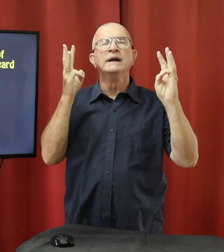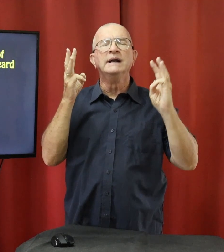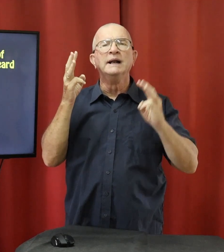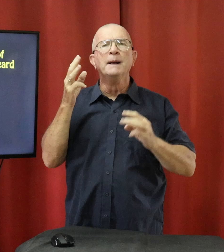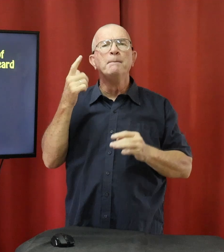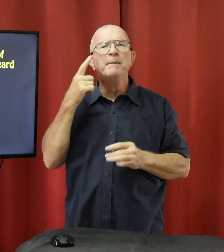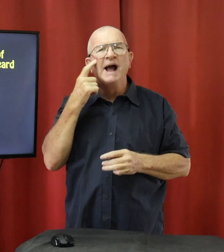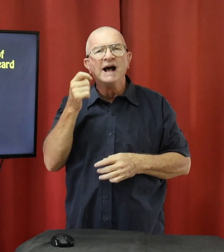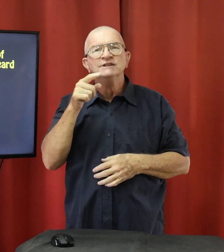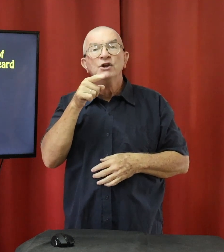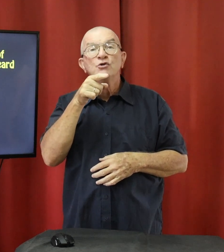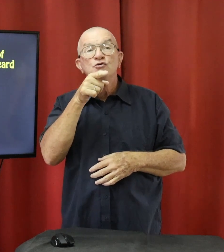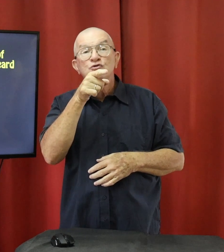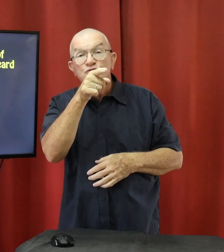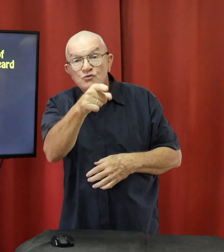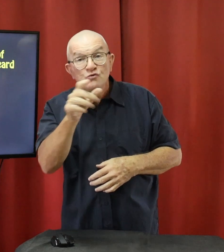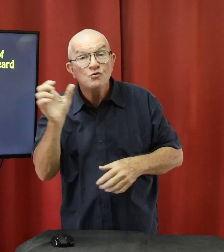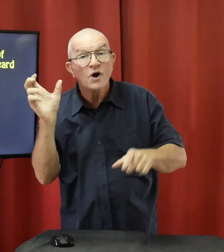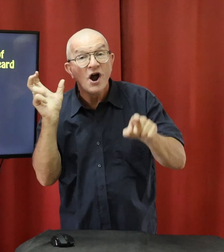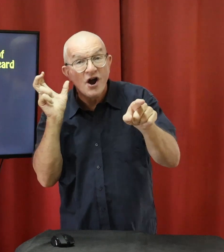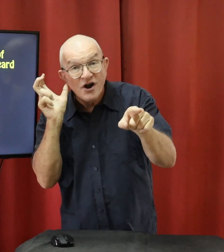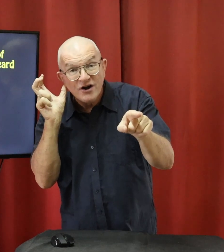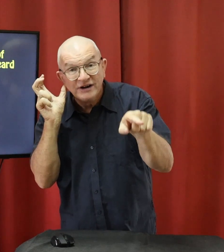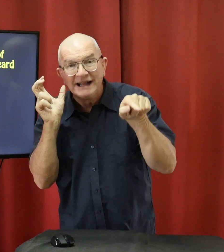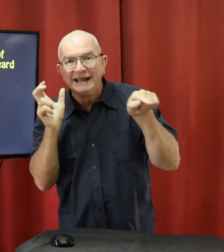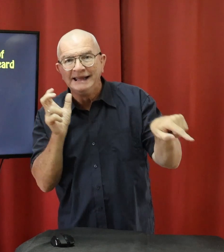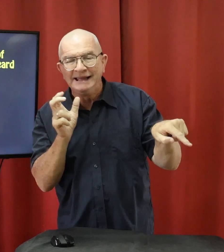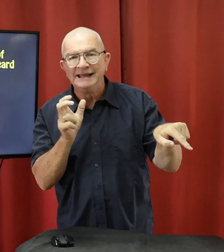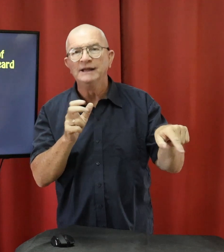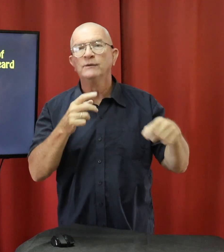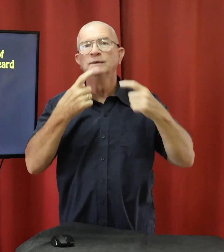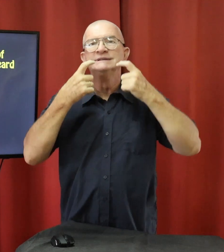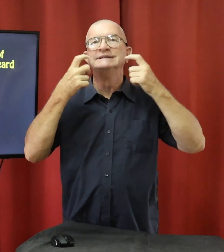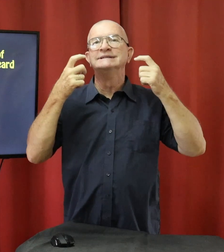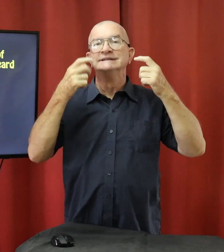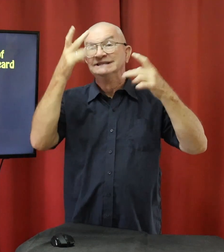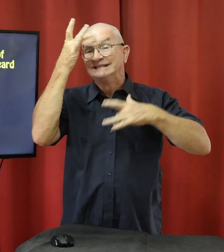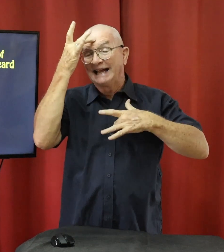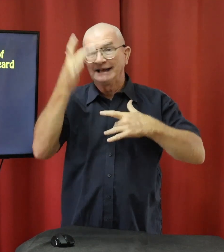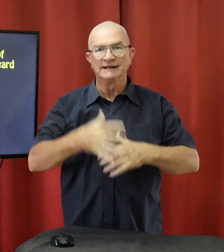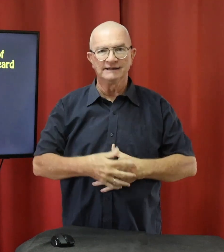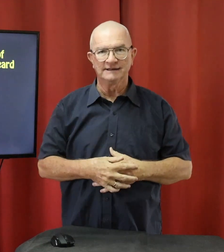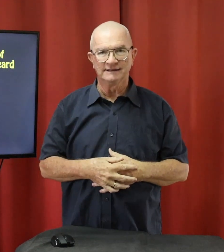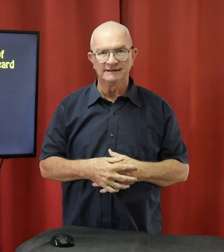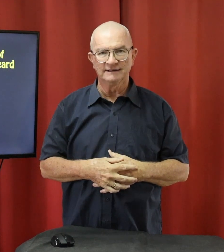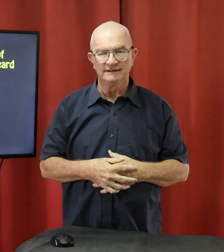worried because you heard that he was sick."